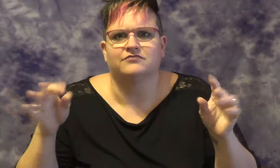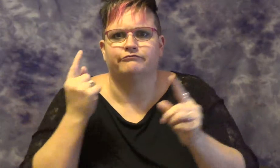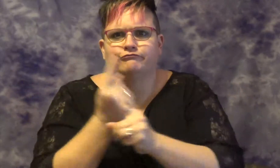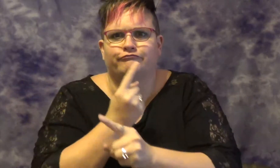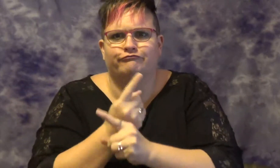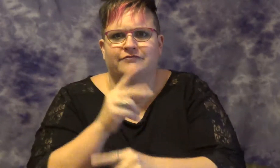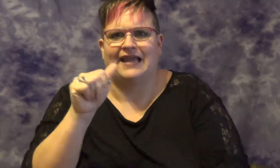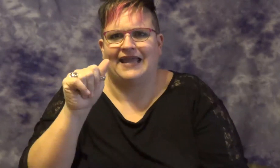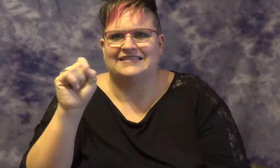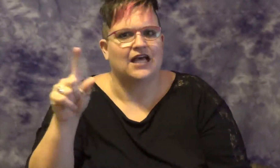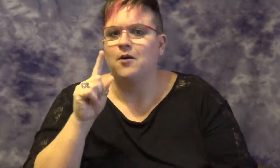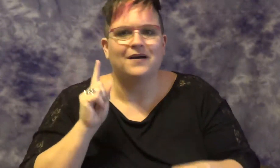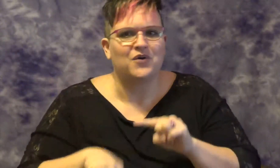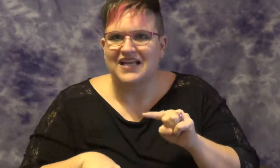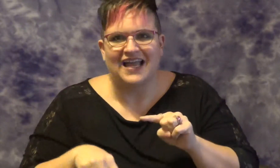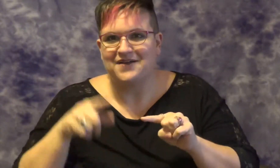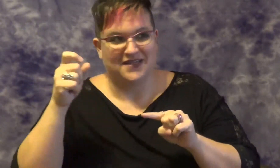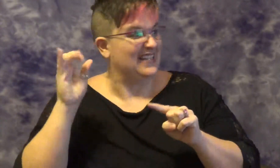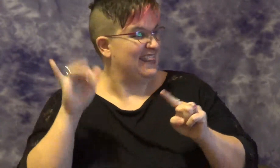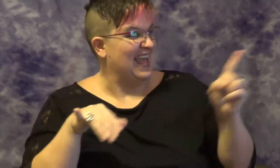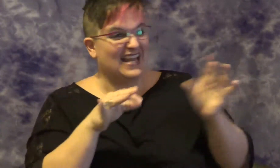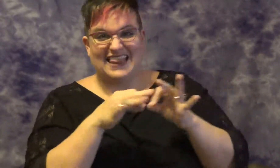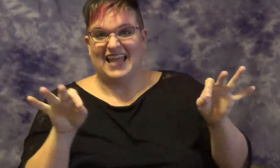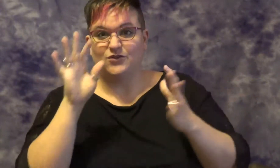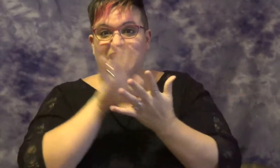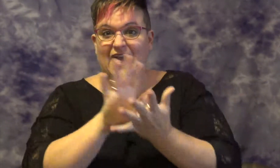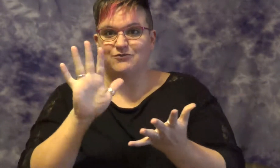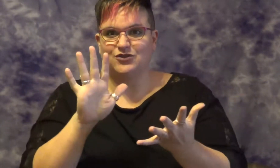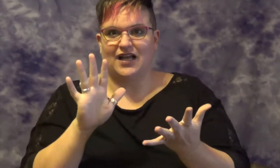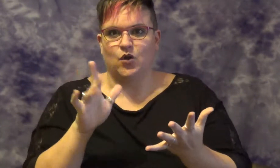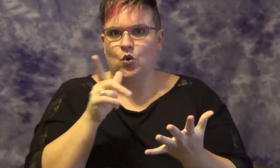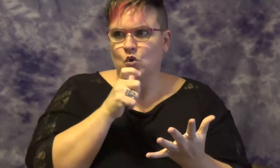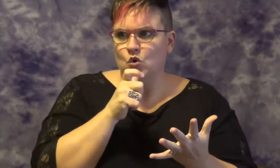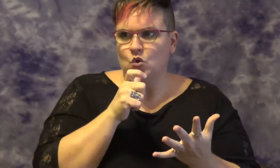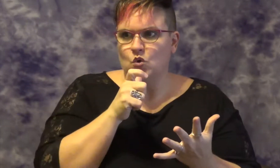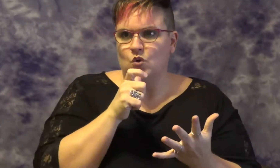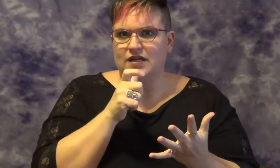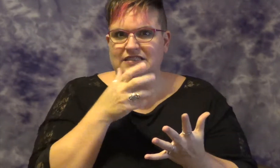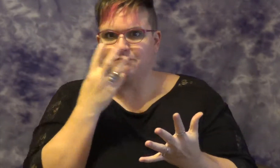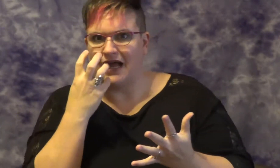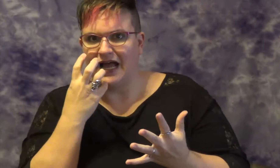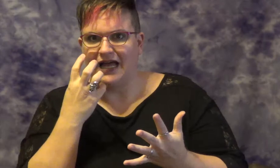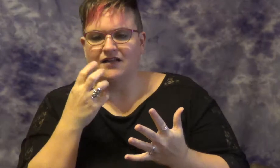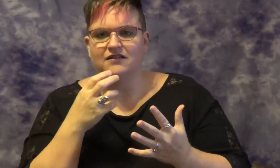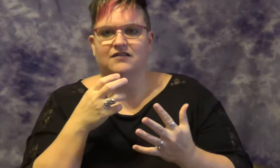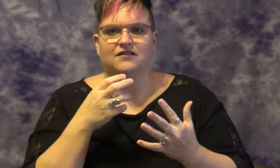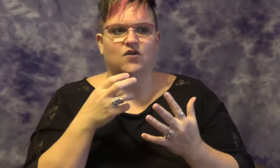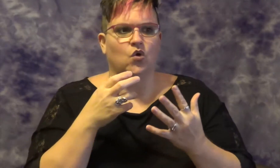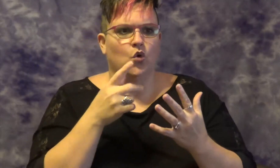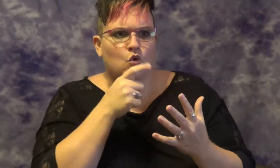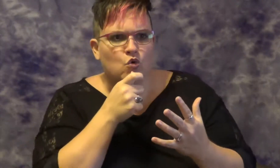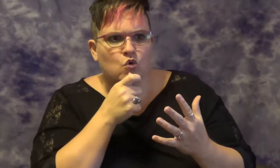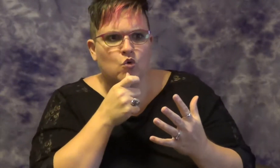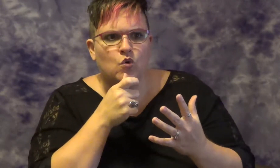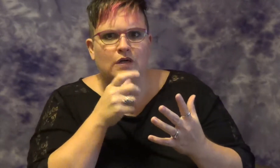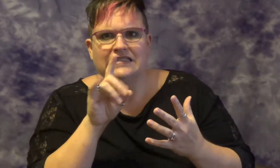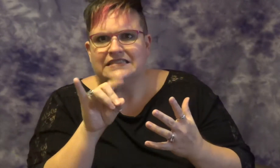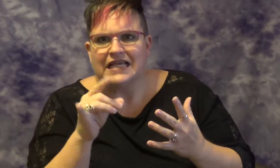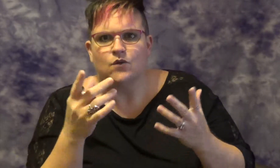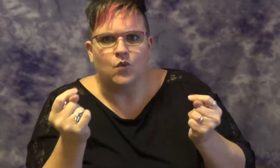and you want to be able to give that information out in ASL. But with abstract language, many times you don't know who did what where.